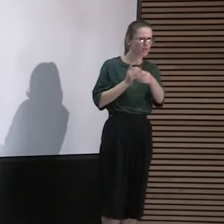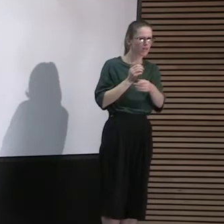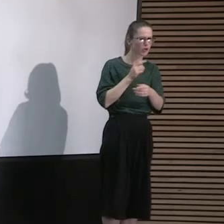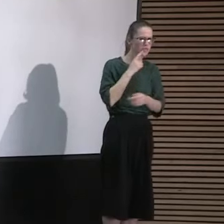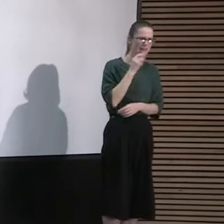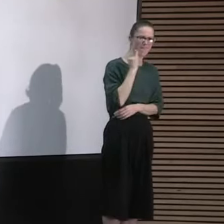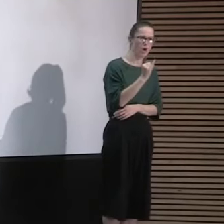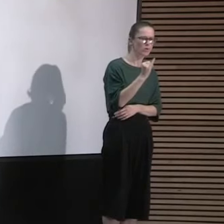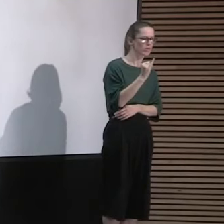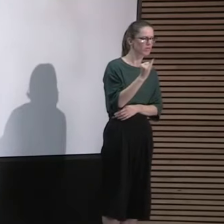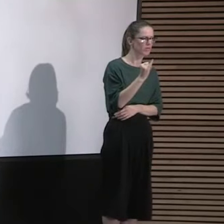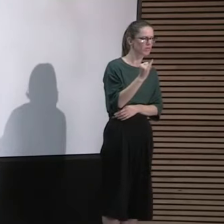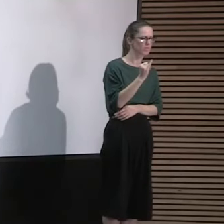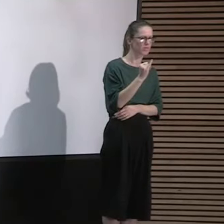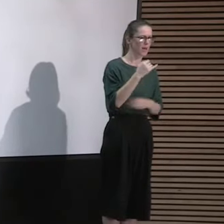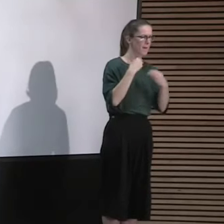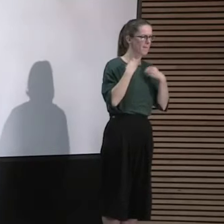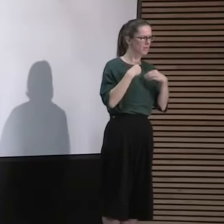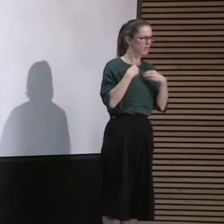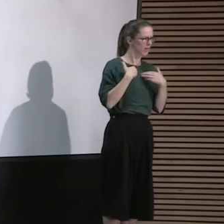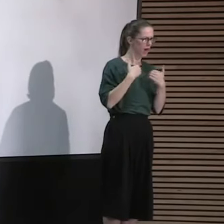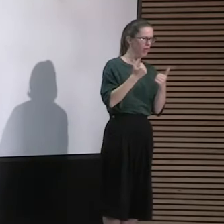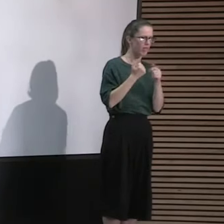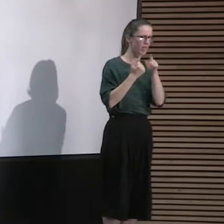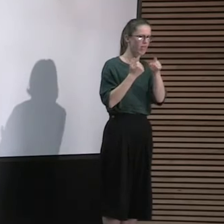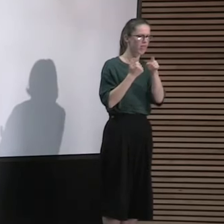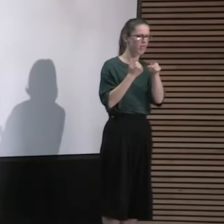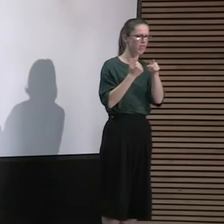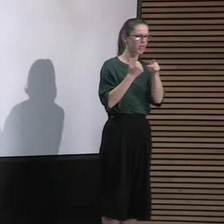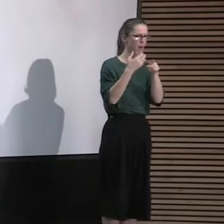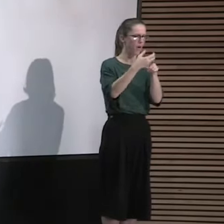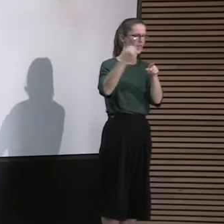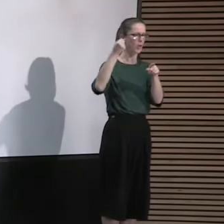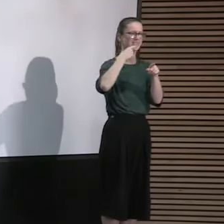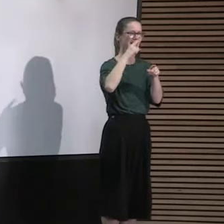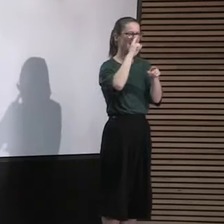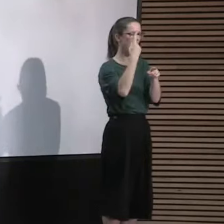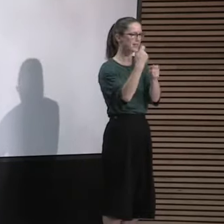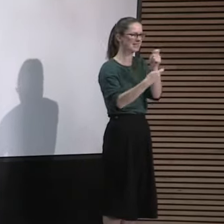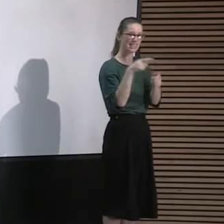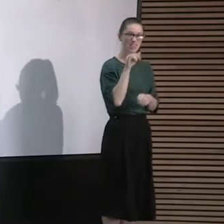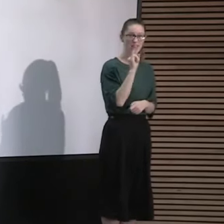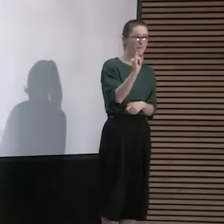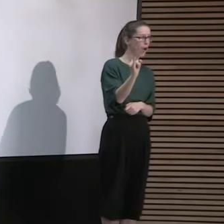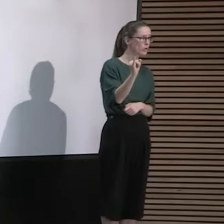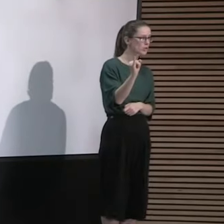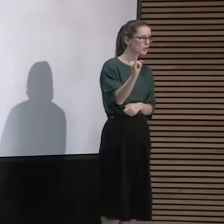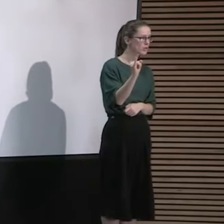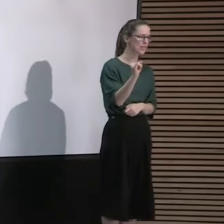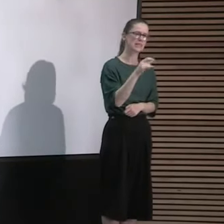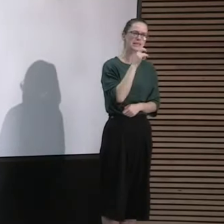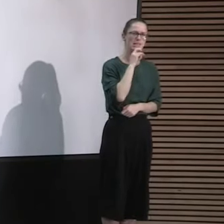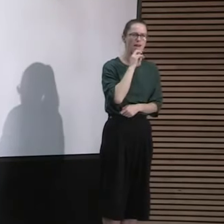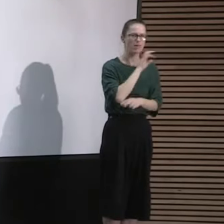here is that the Ministry of Health was essentially withholding tests, that staff didn't have access to them, they weren't